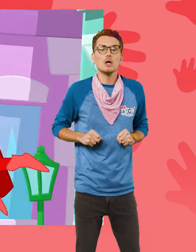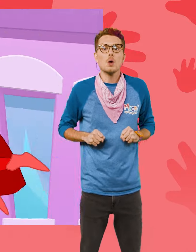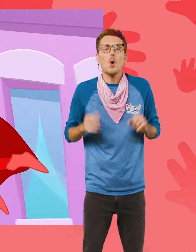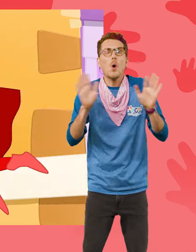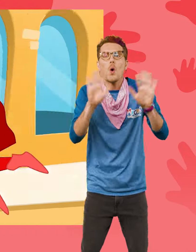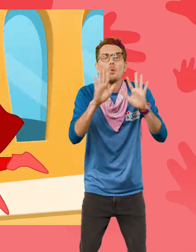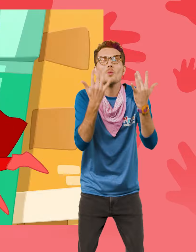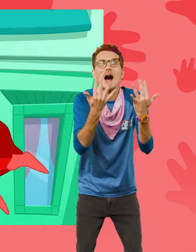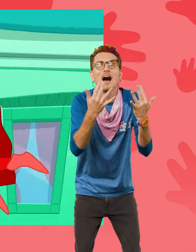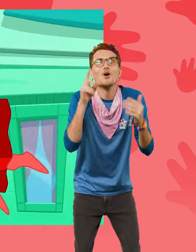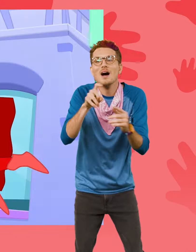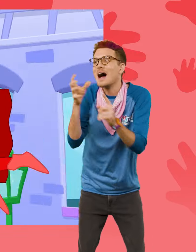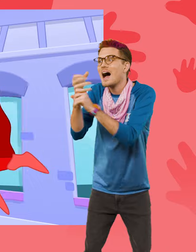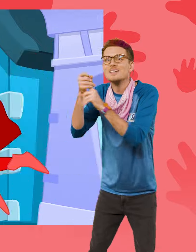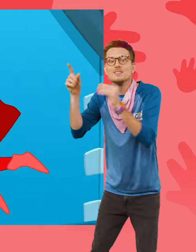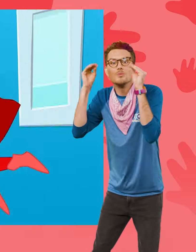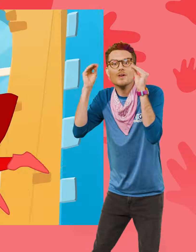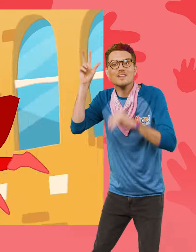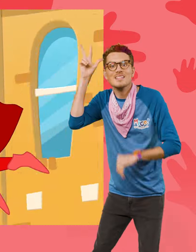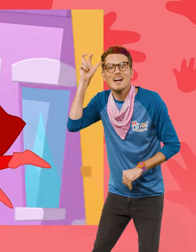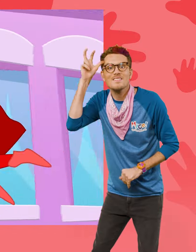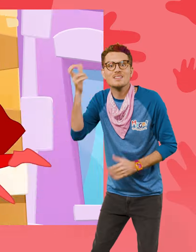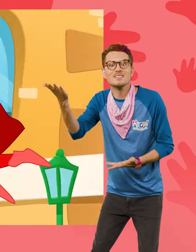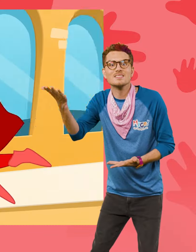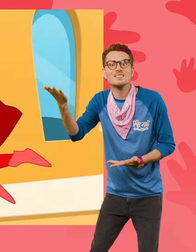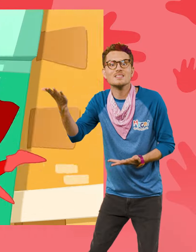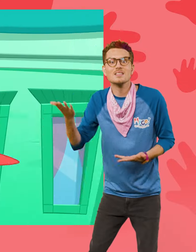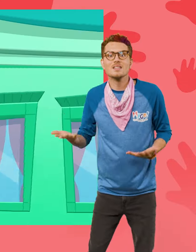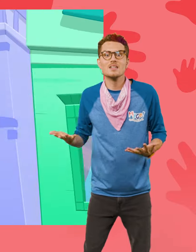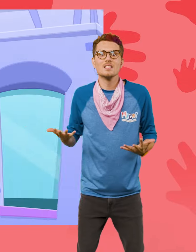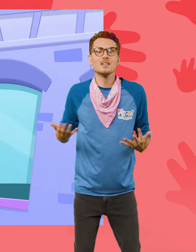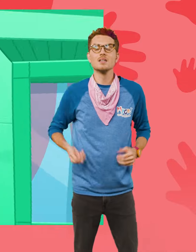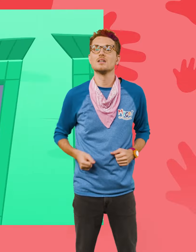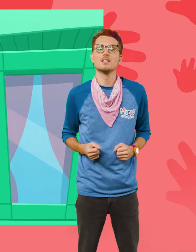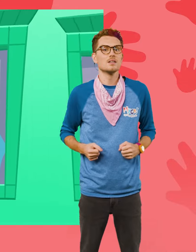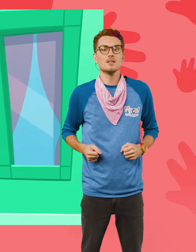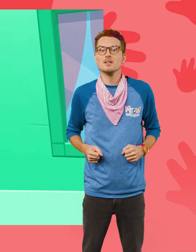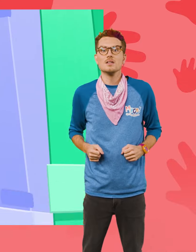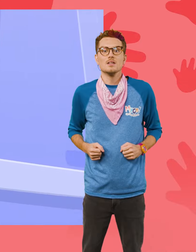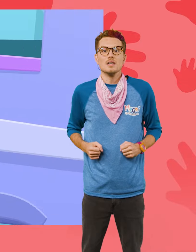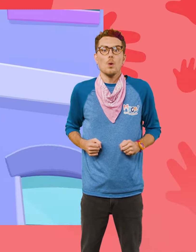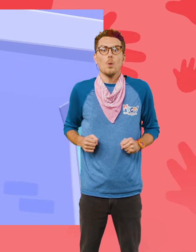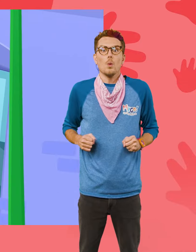No, wait, Morphle. We have to catch Professor Evil.